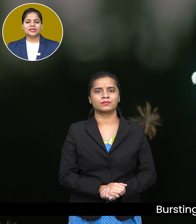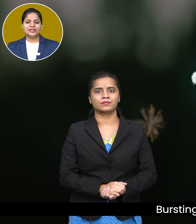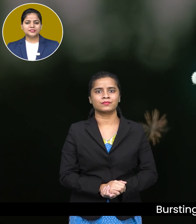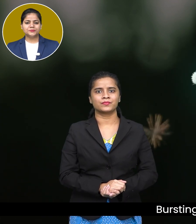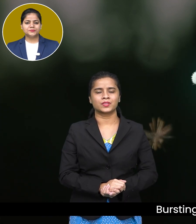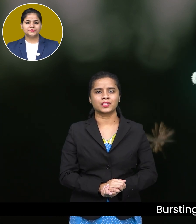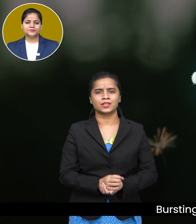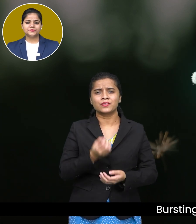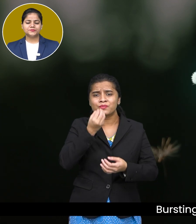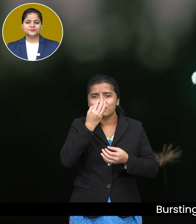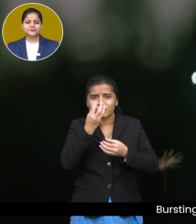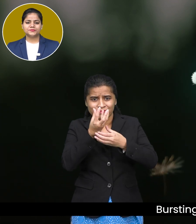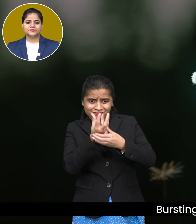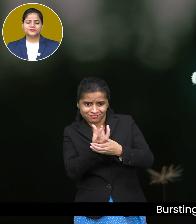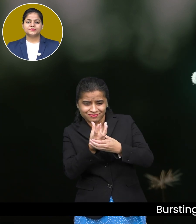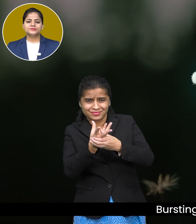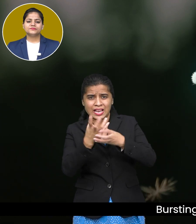bursting mechanism,